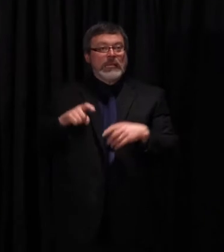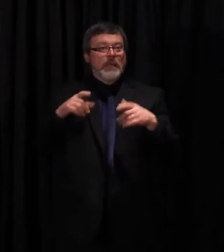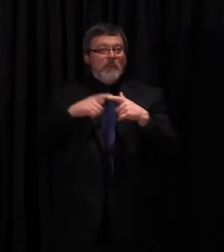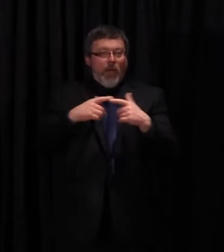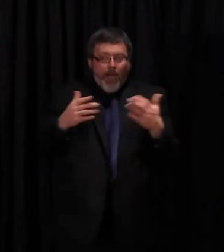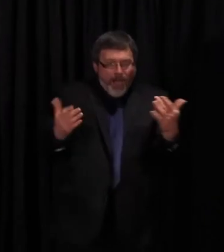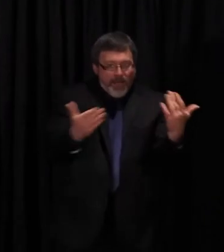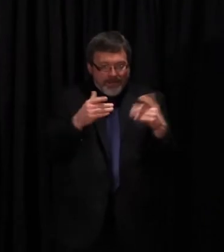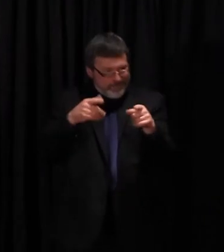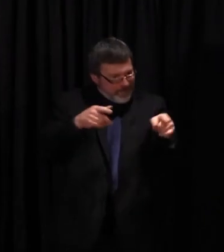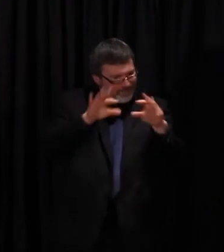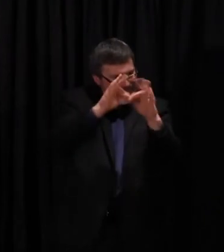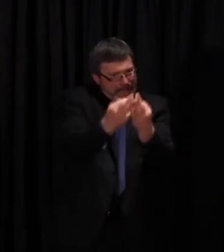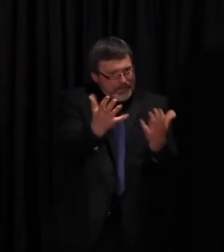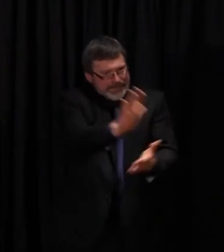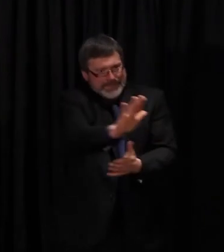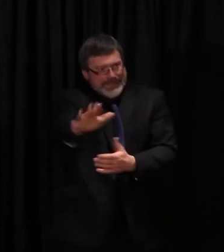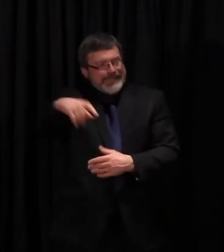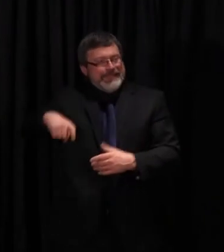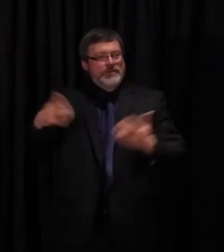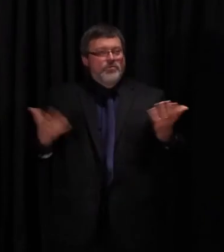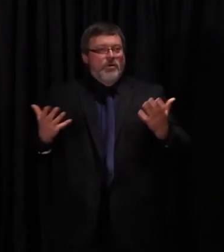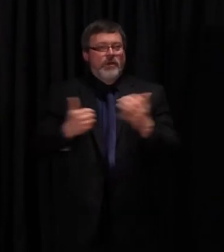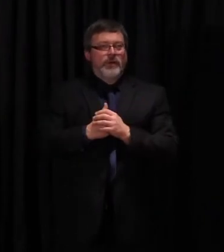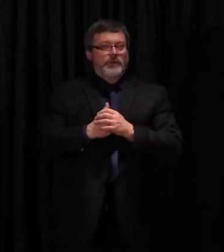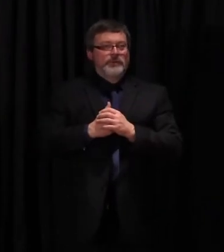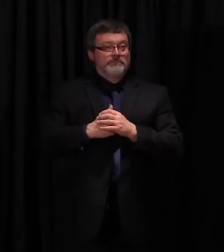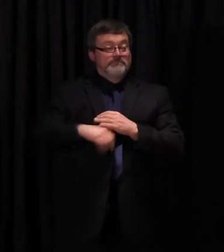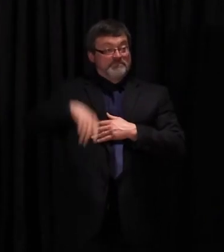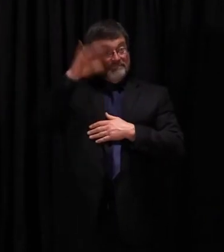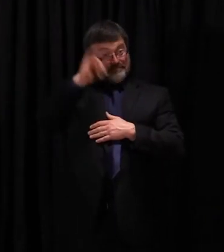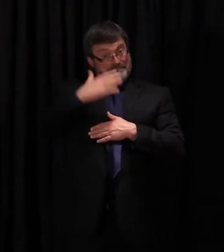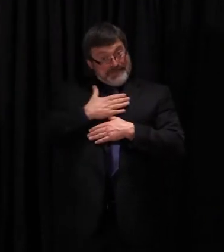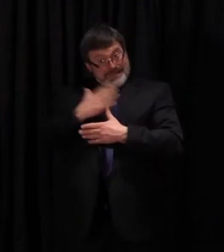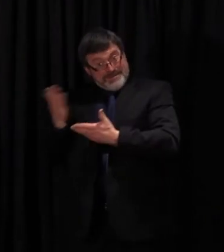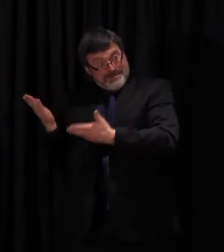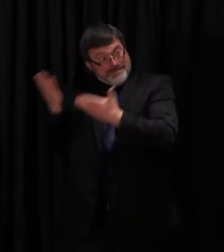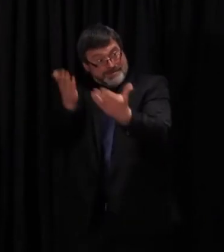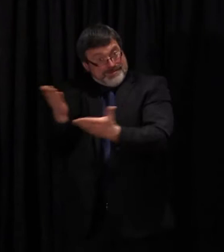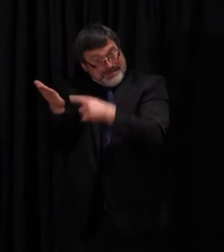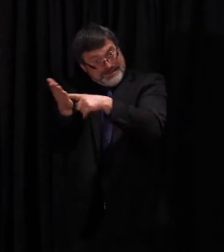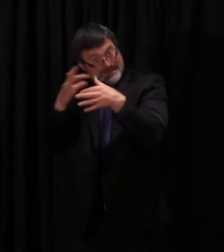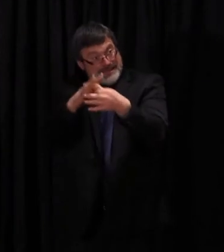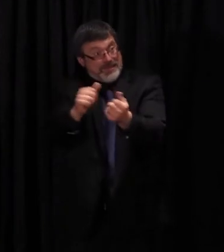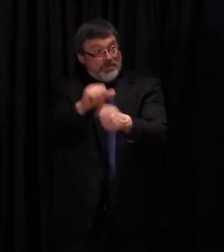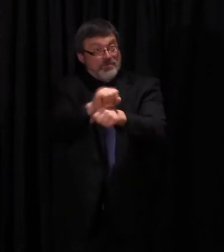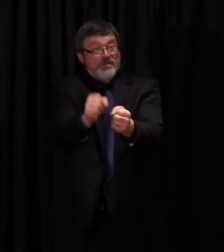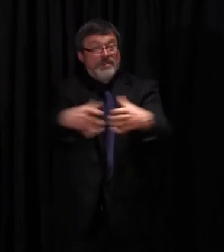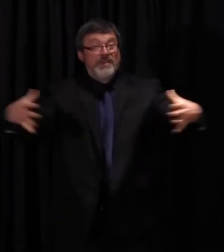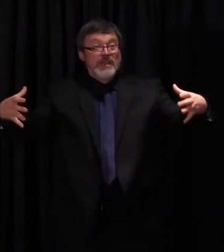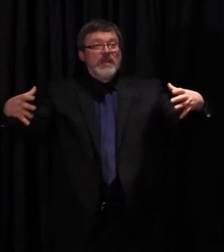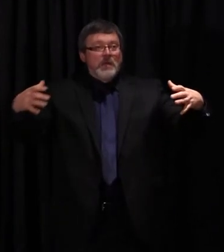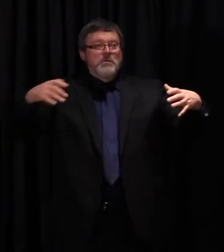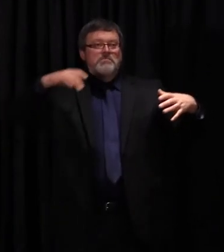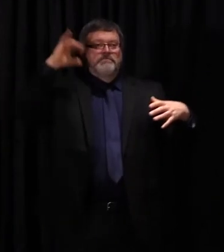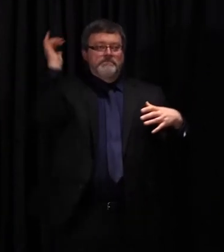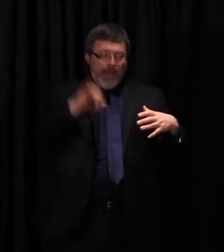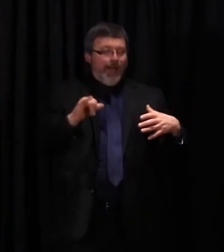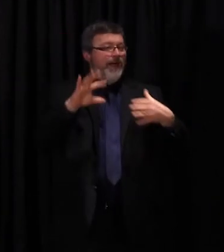That's why my workforce proposals also include things like housing, affordability, and jobs.